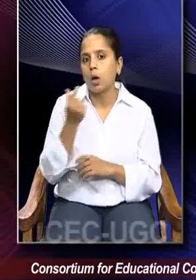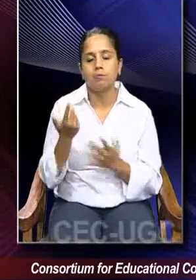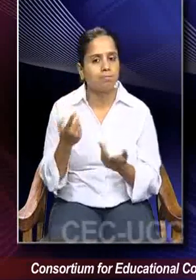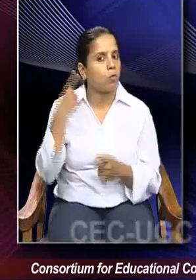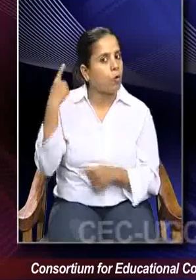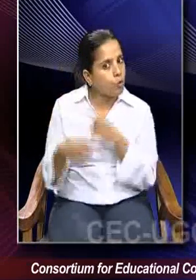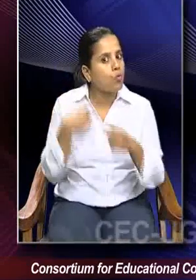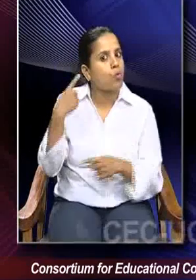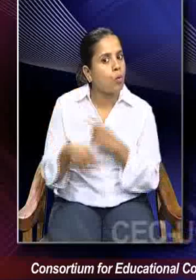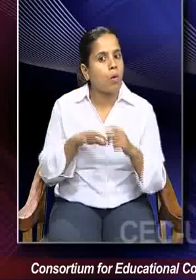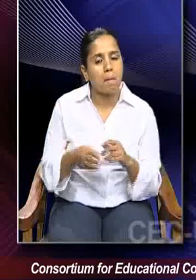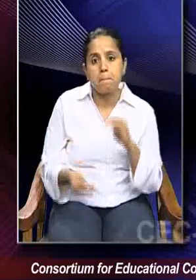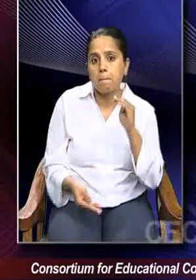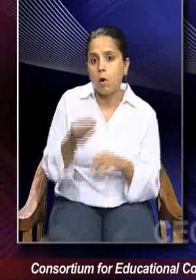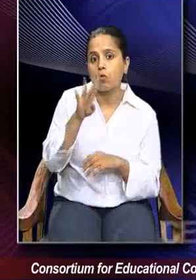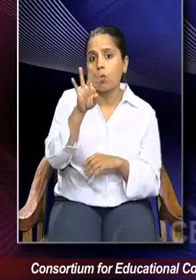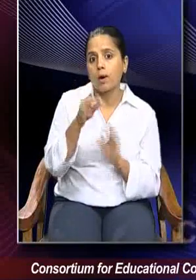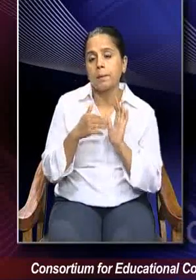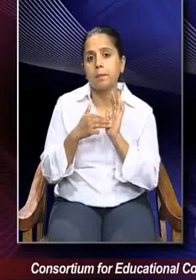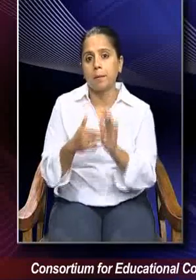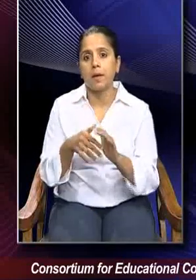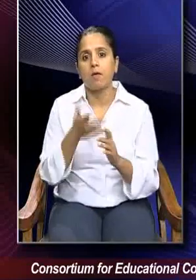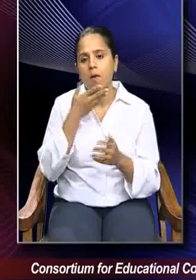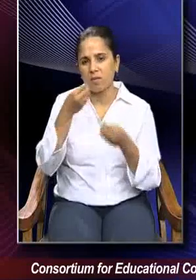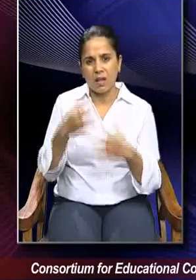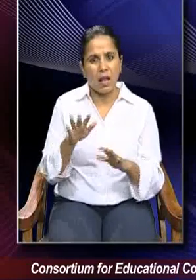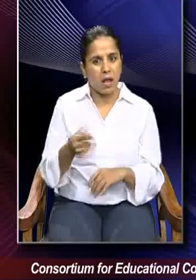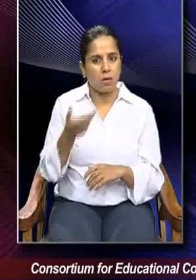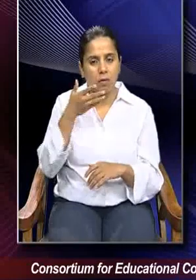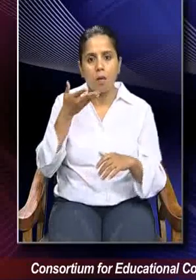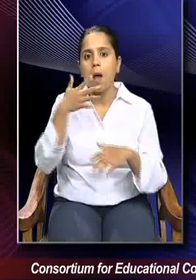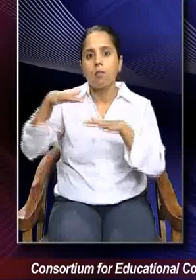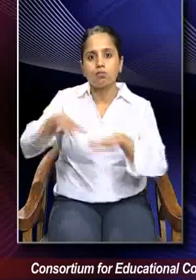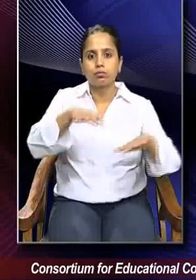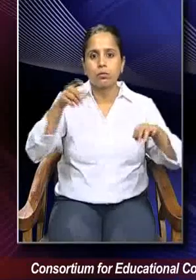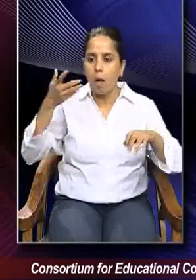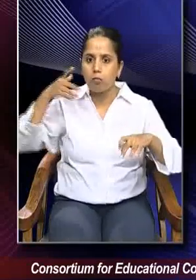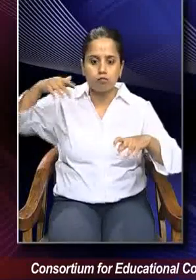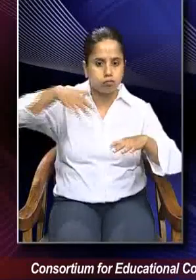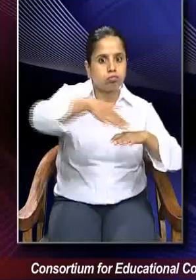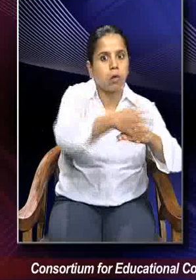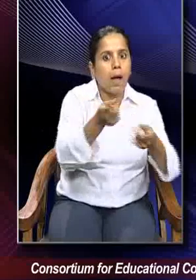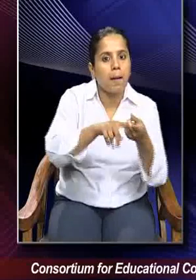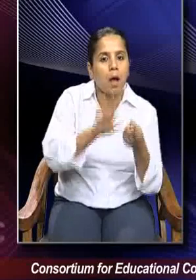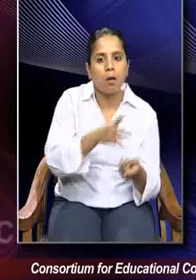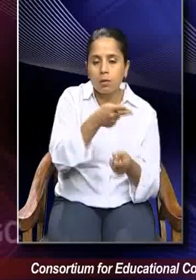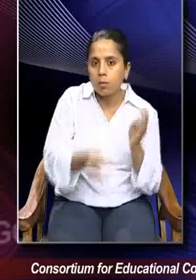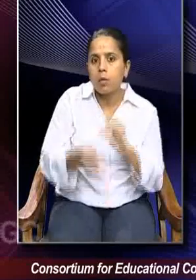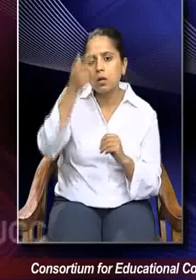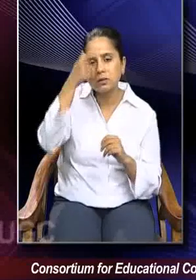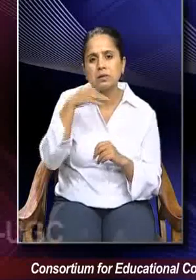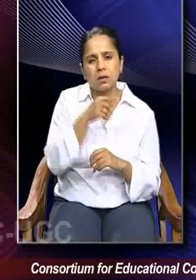day, excess of 40 million liters of wastewater enters the river and other water bodies, with only